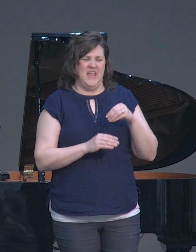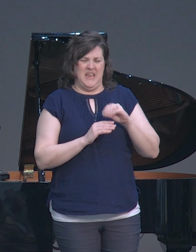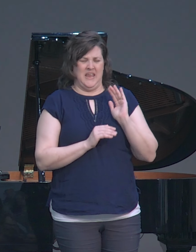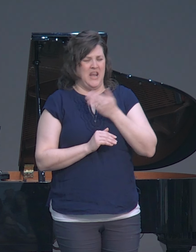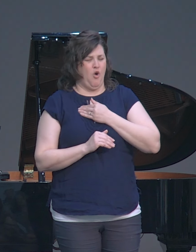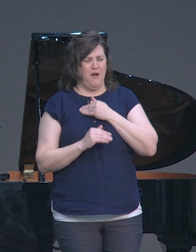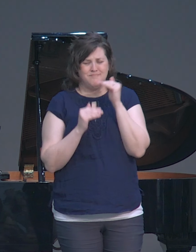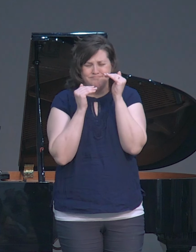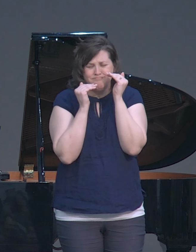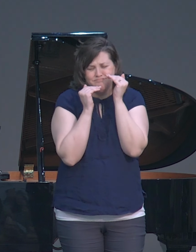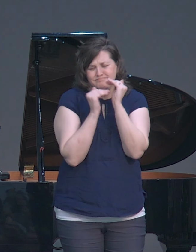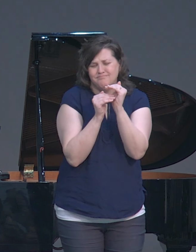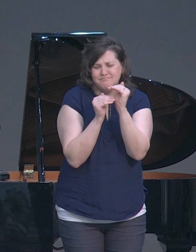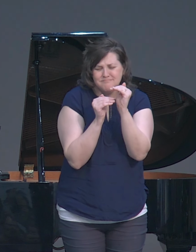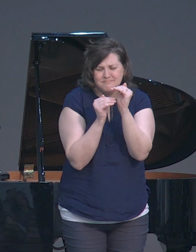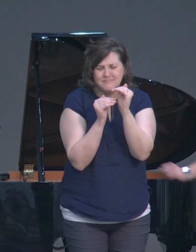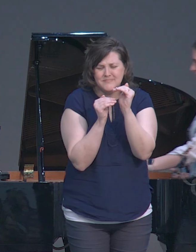and